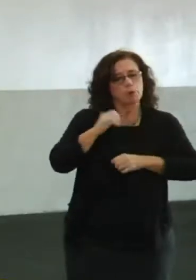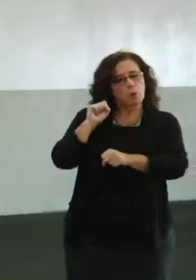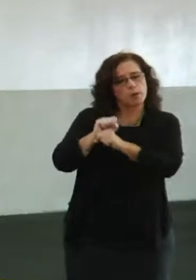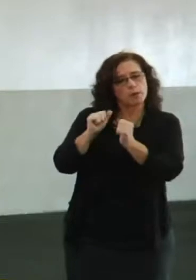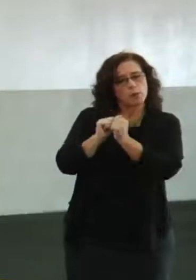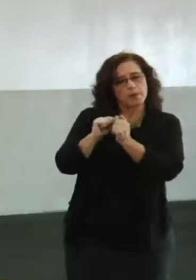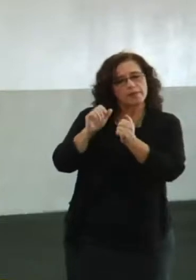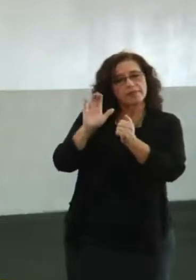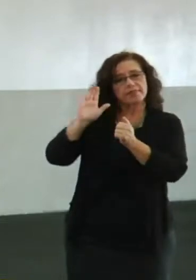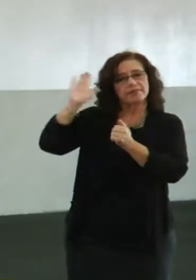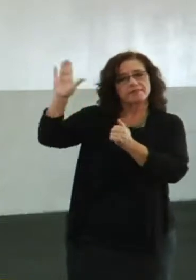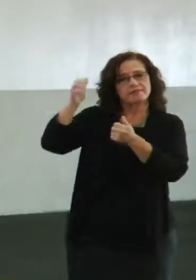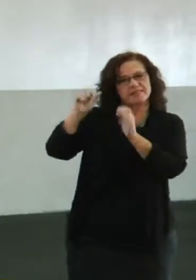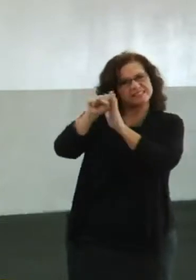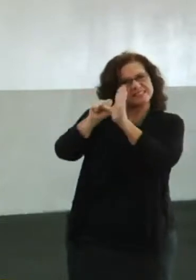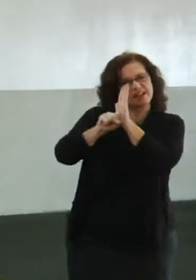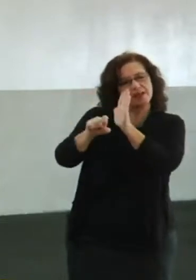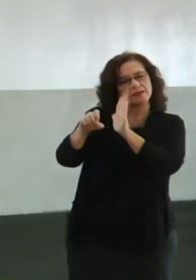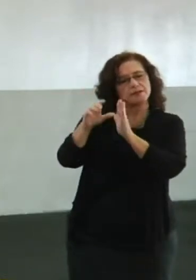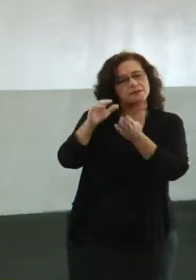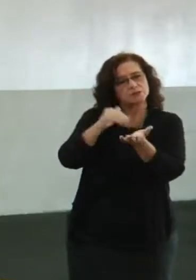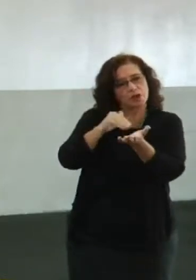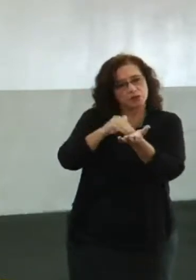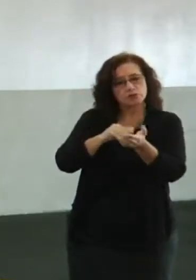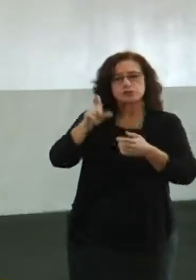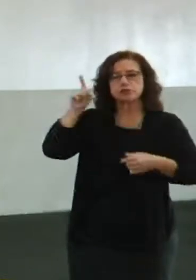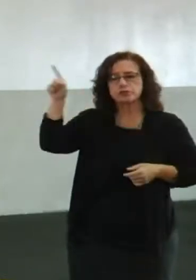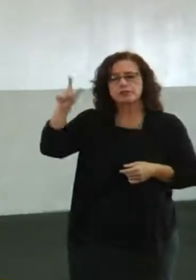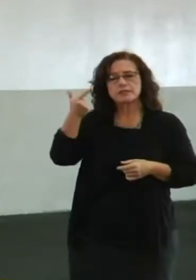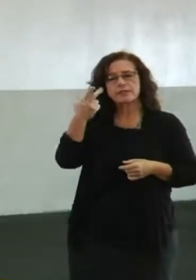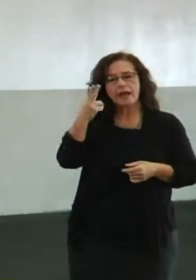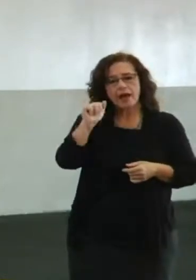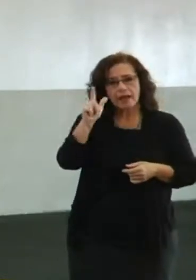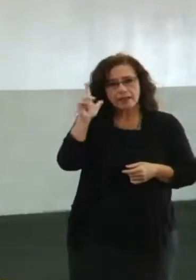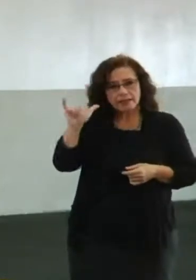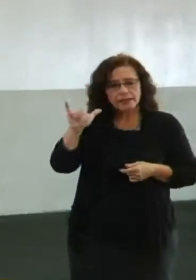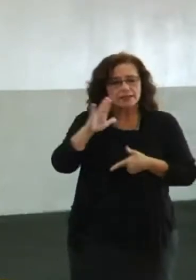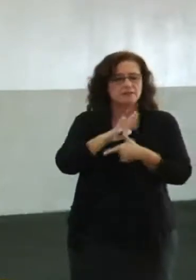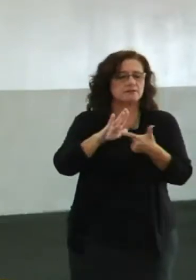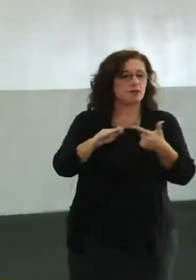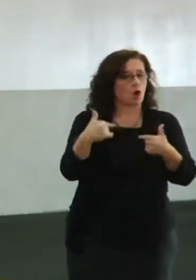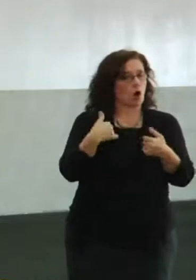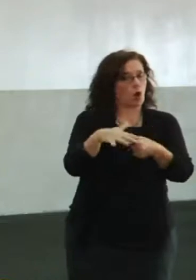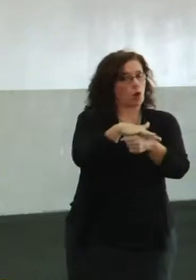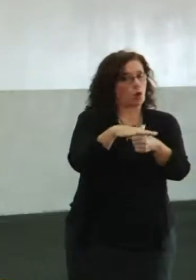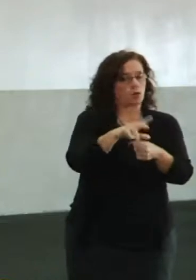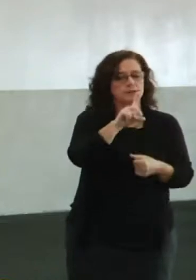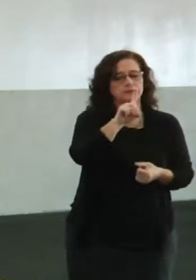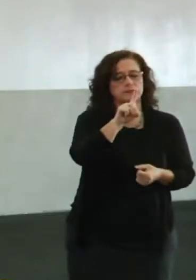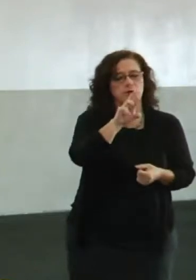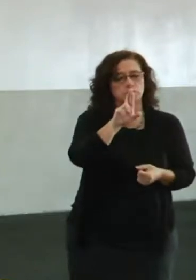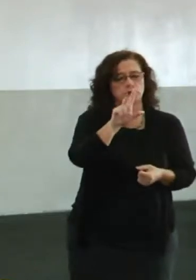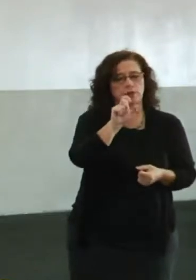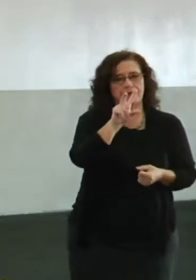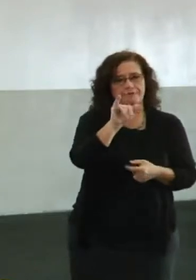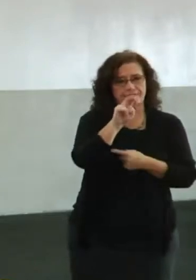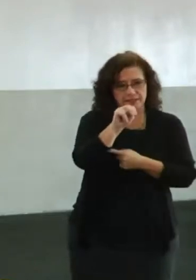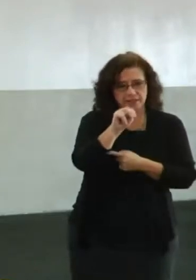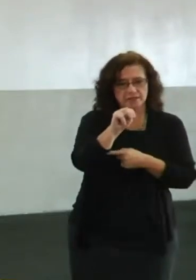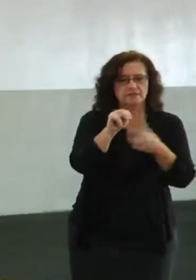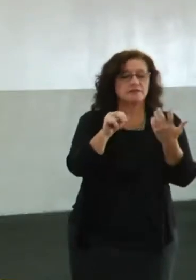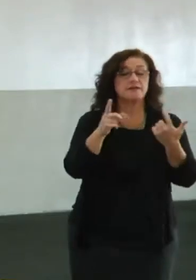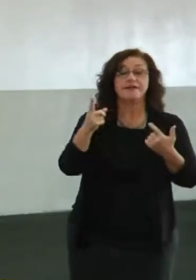Levin, and all of our county staff. We have over 900 employees that are working for all of you to make sure that we have the safety